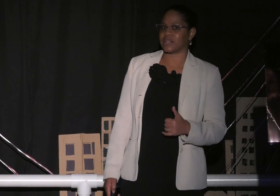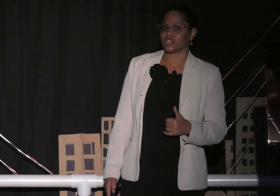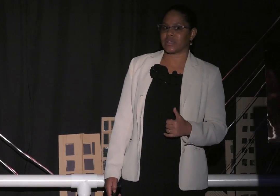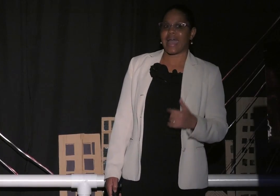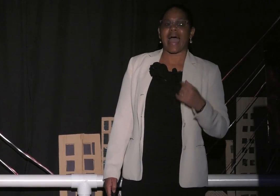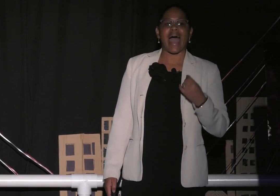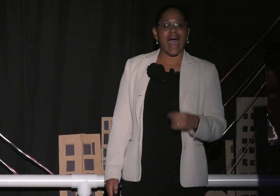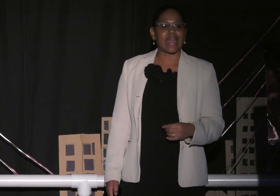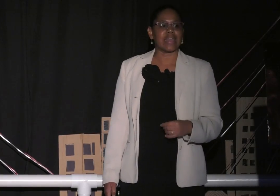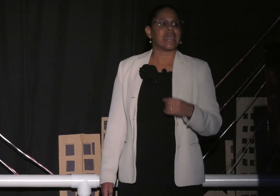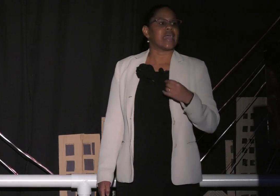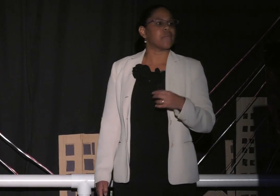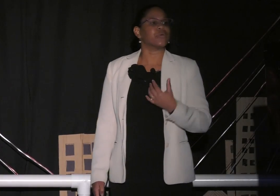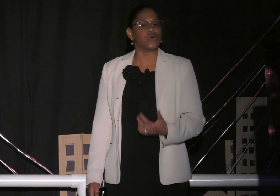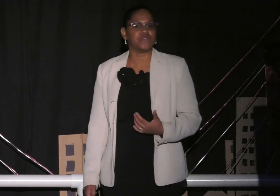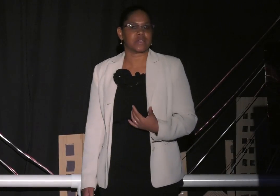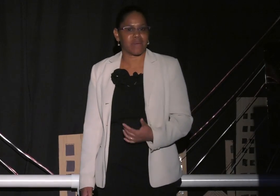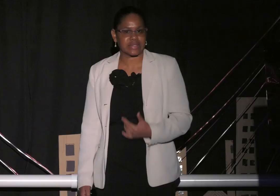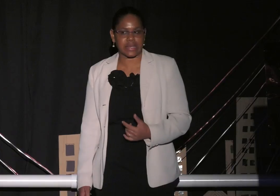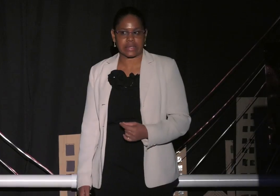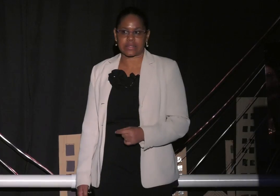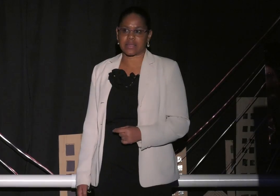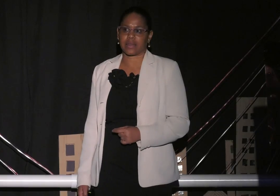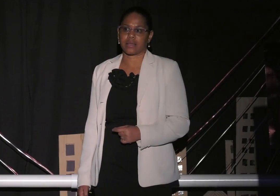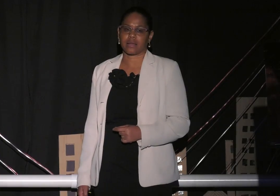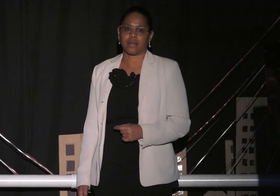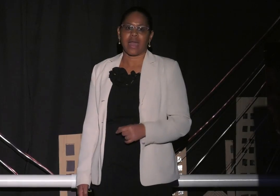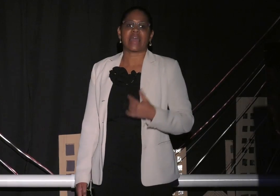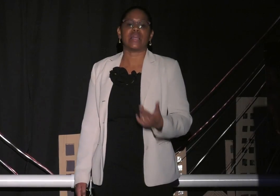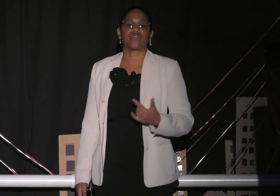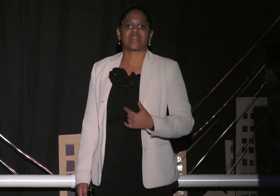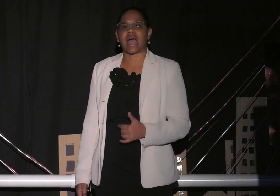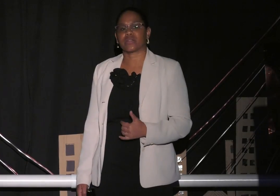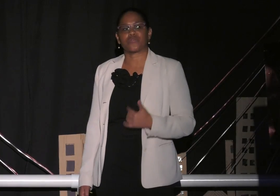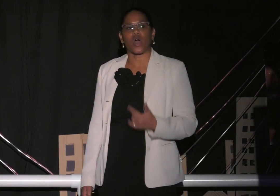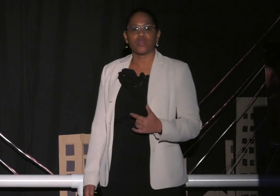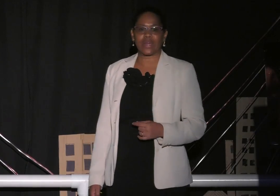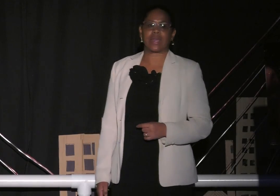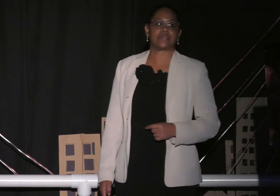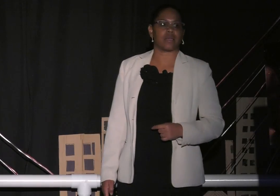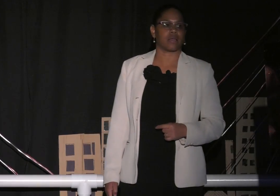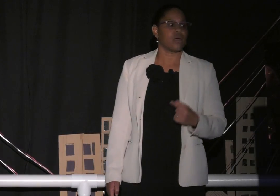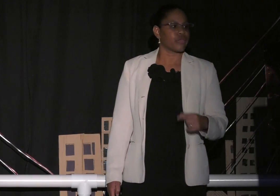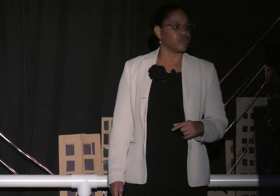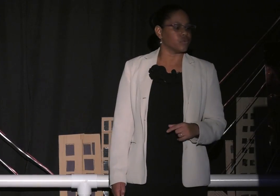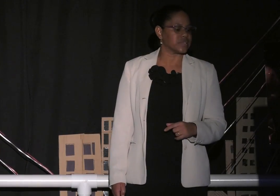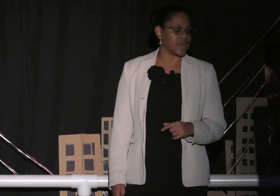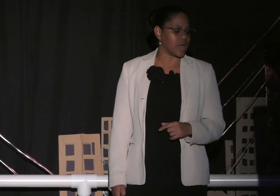college, I improved my skill in signing. I learned the art of communicating through sign